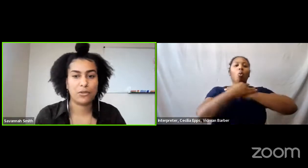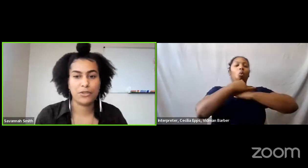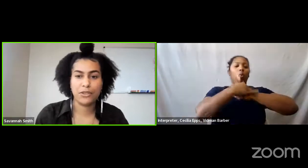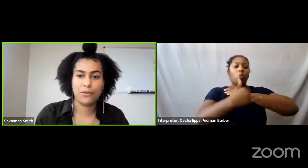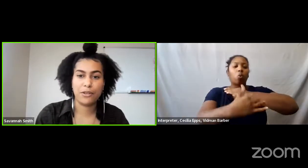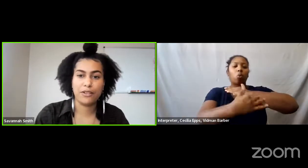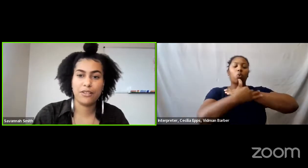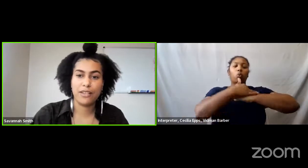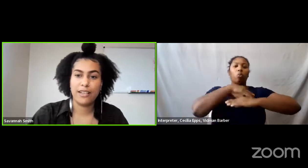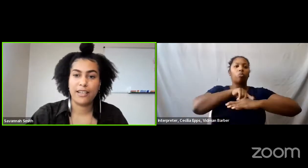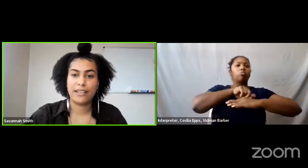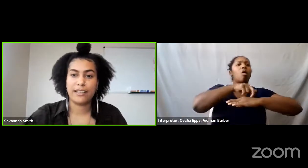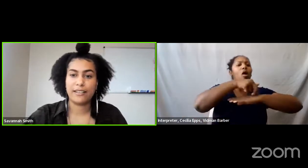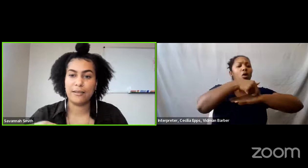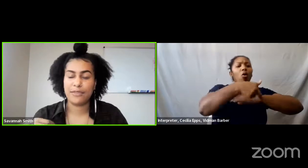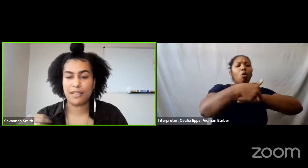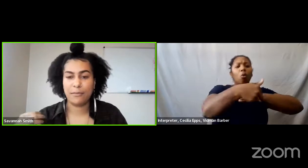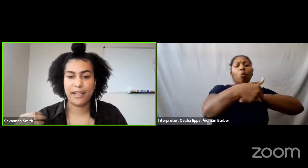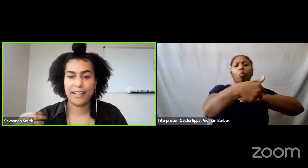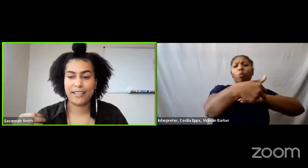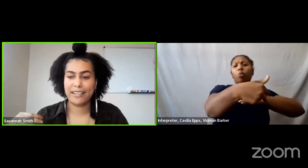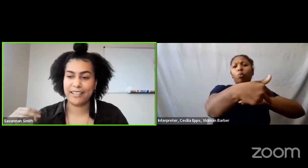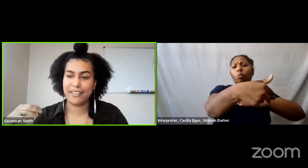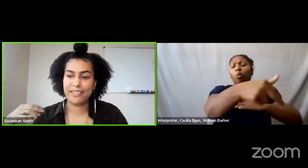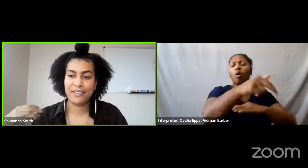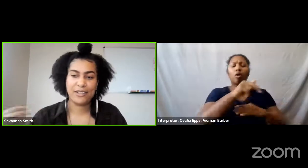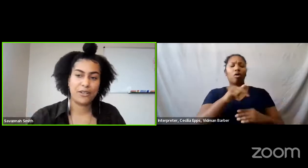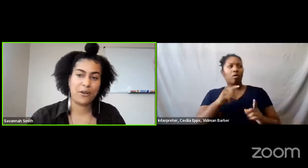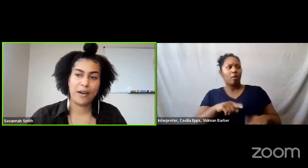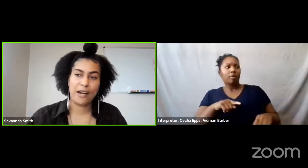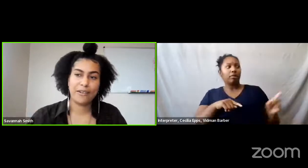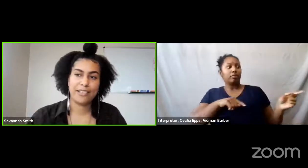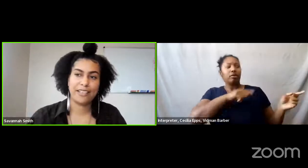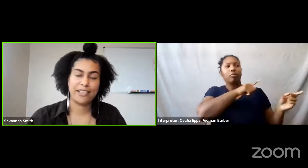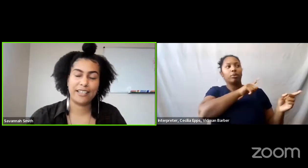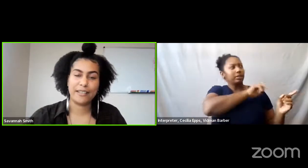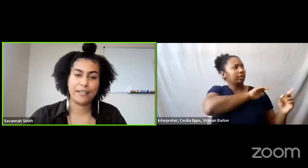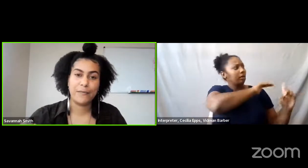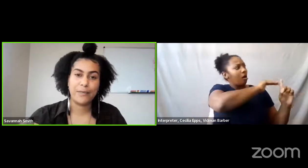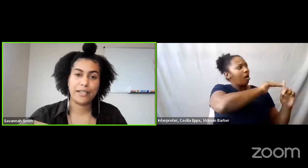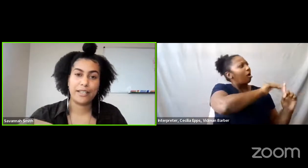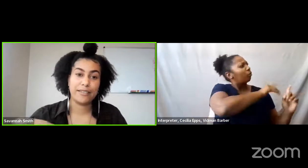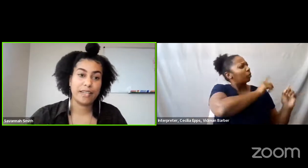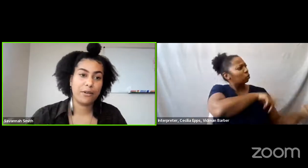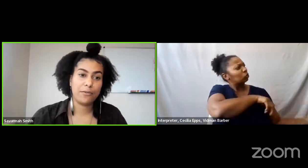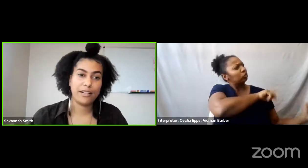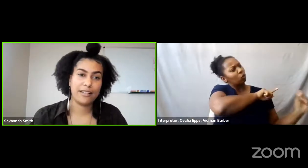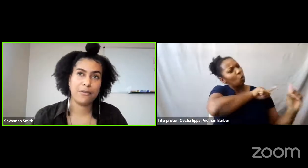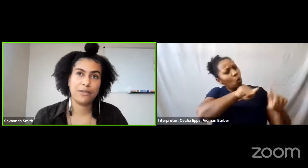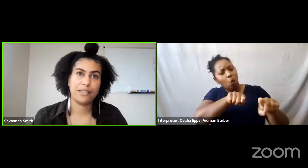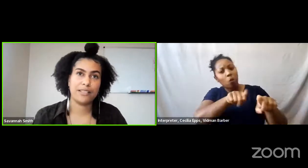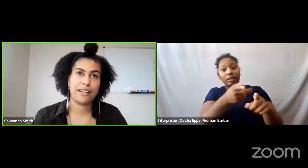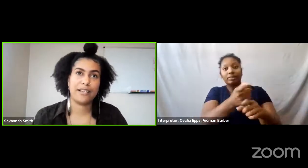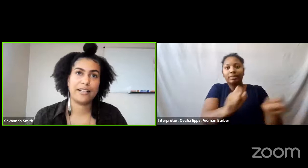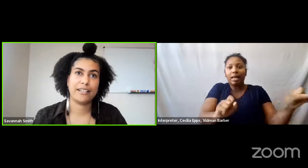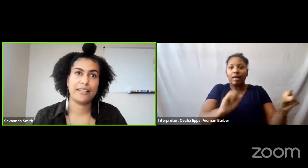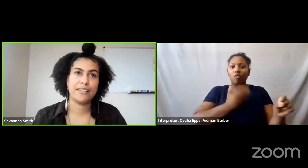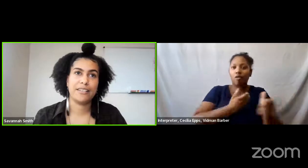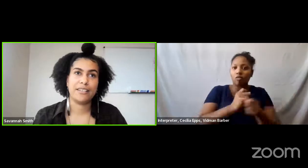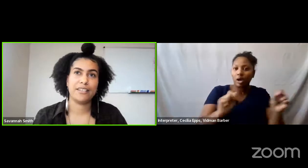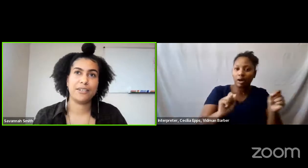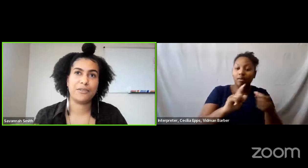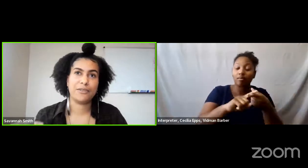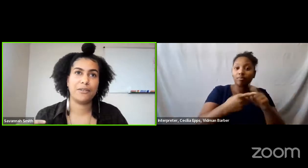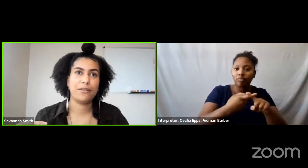find some local surfers and get them to come back and go out and save our friend. And that was really scary